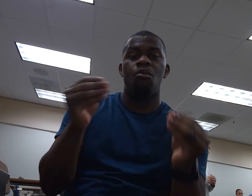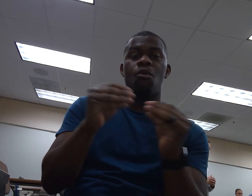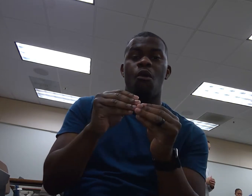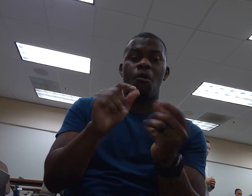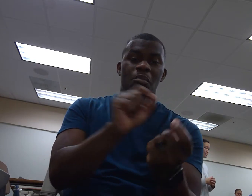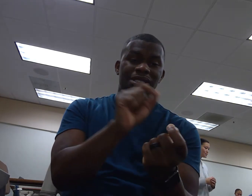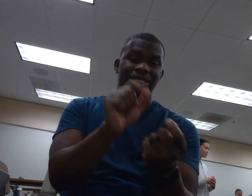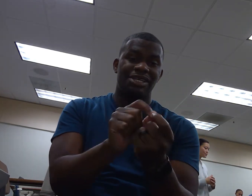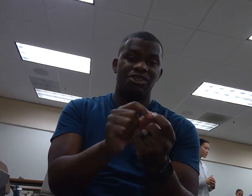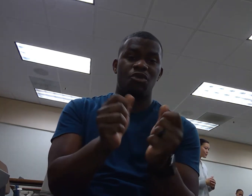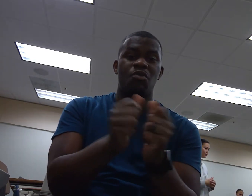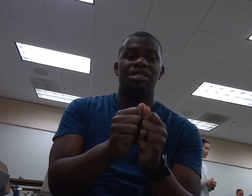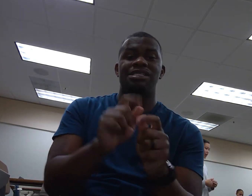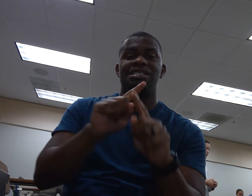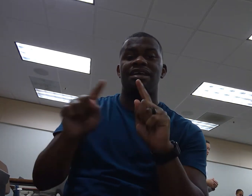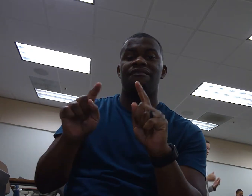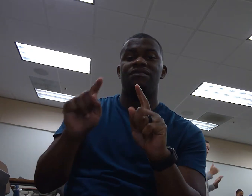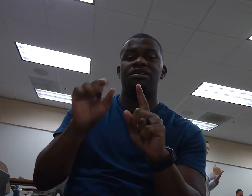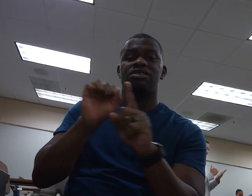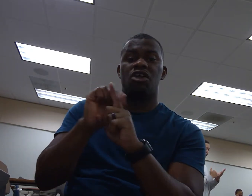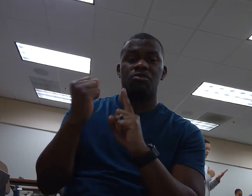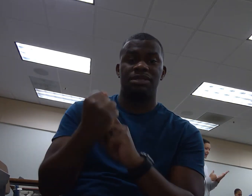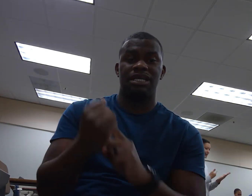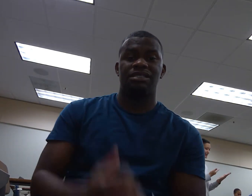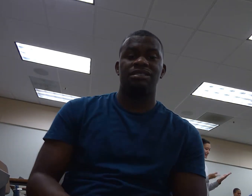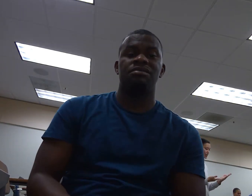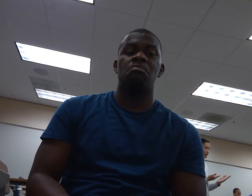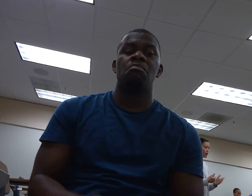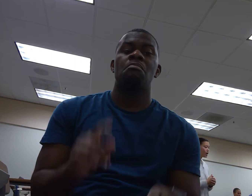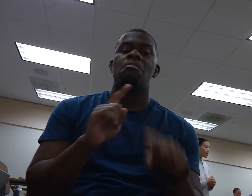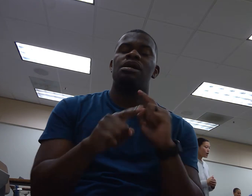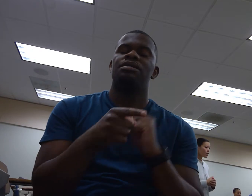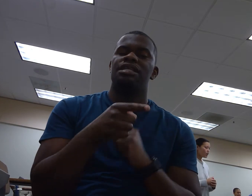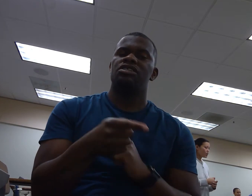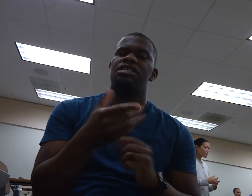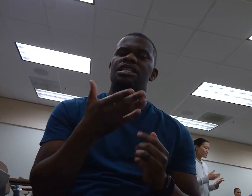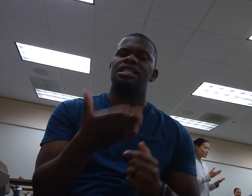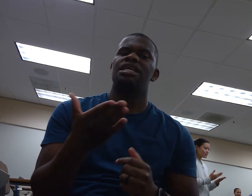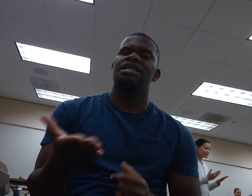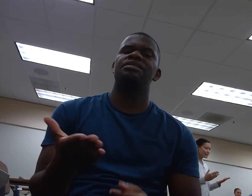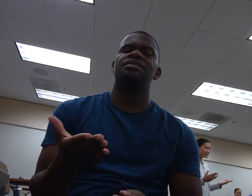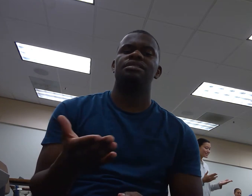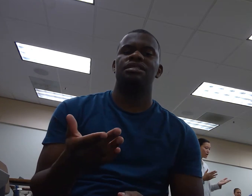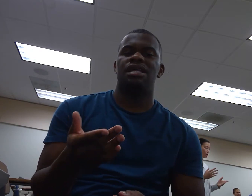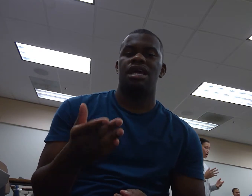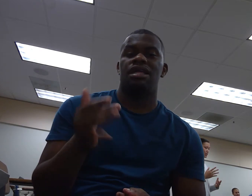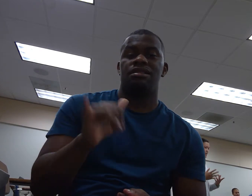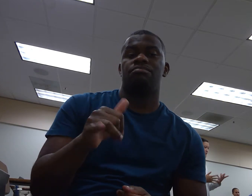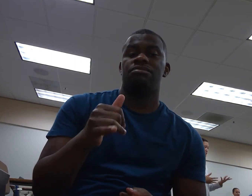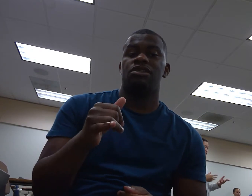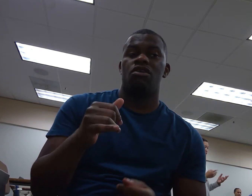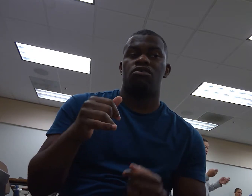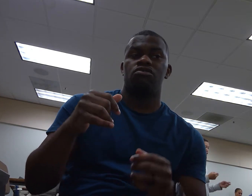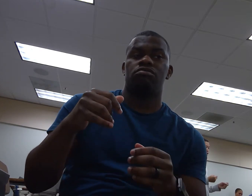circumstances, but this is a list in either of these cases are the things that are essentially are going out the door. If you're renting,